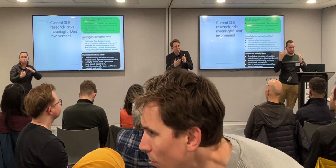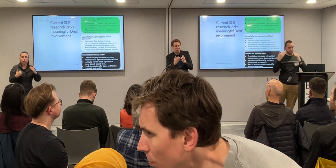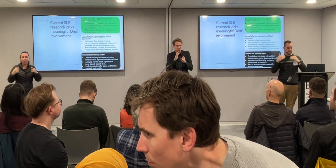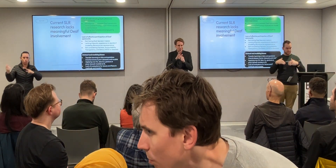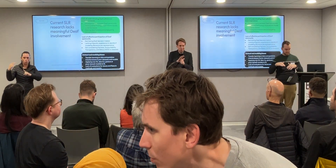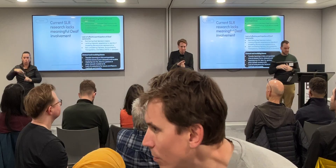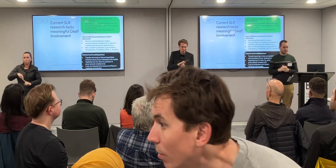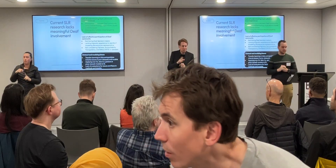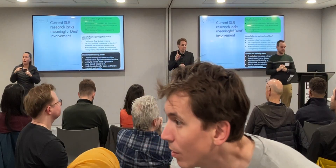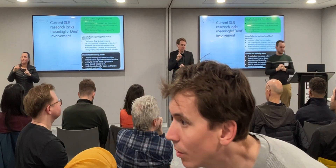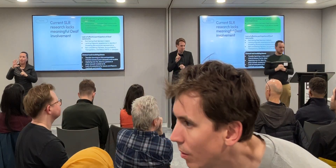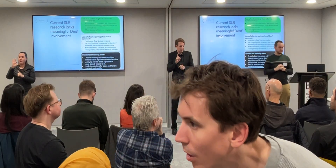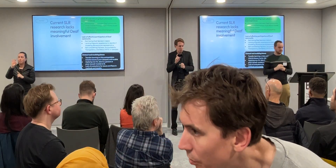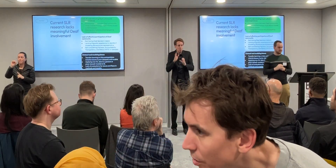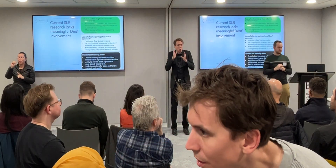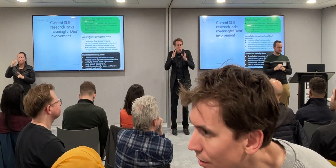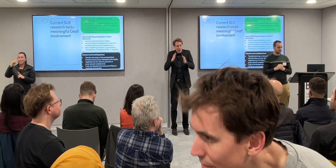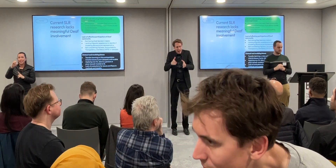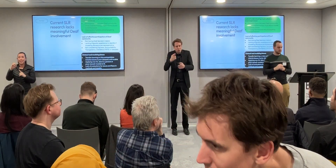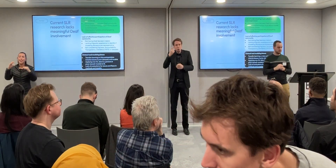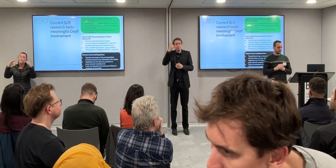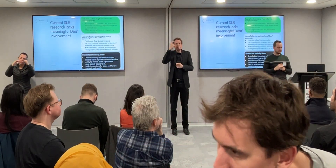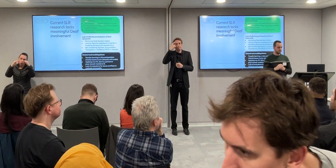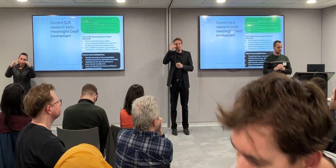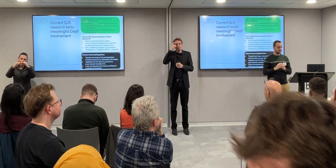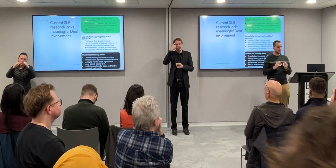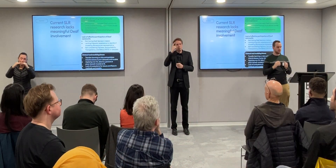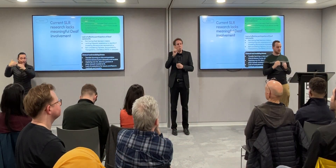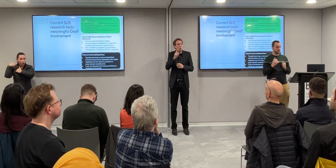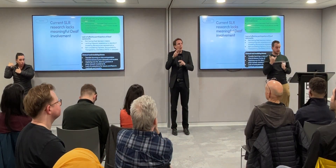the FATE system, when we're evaluating them.